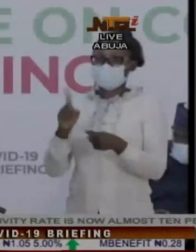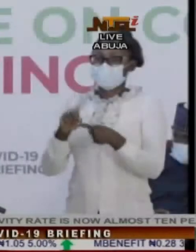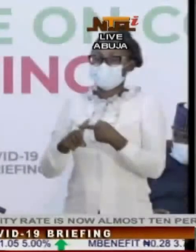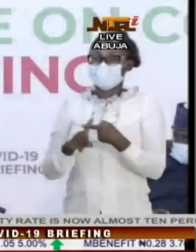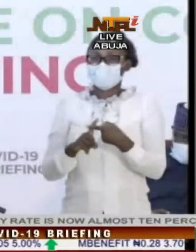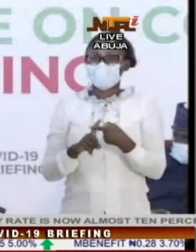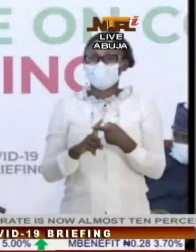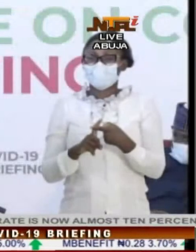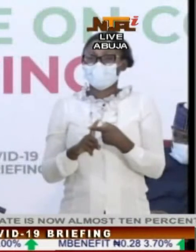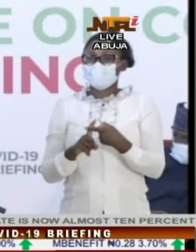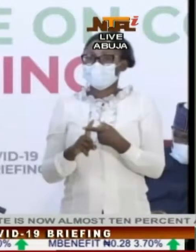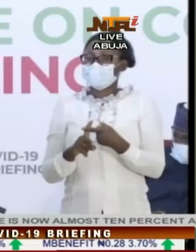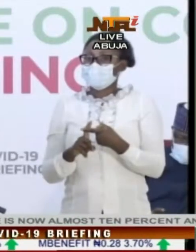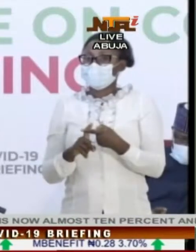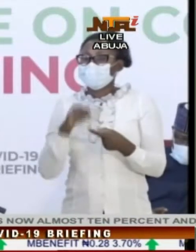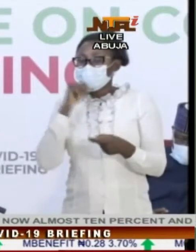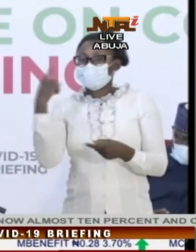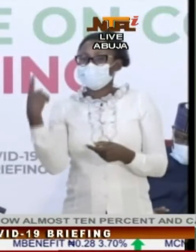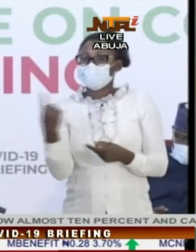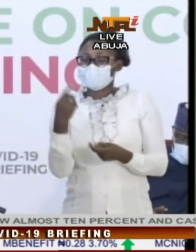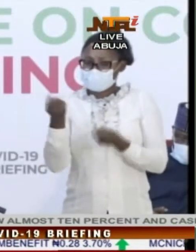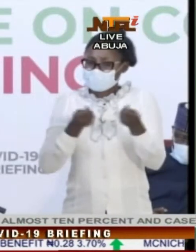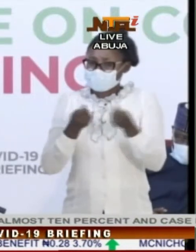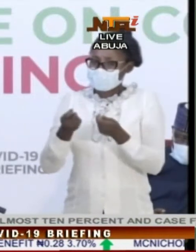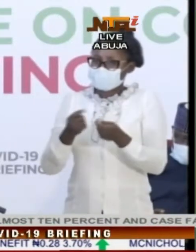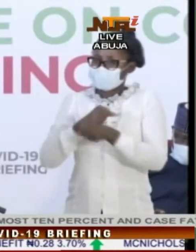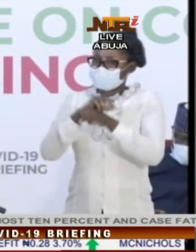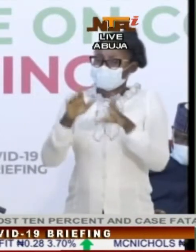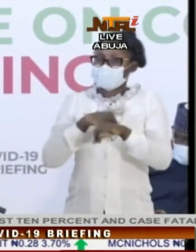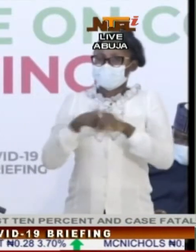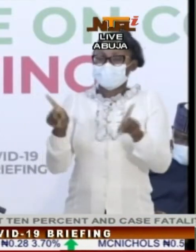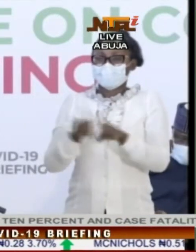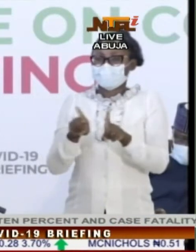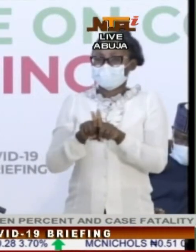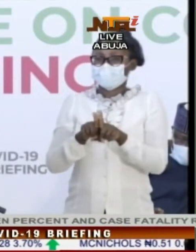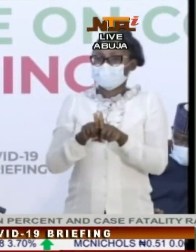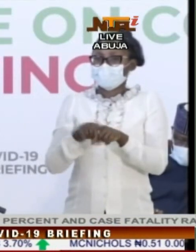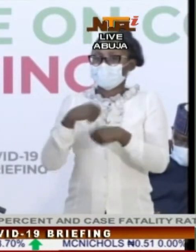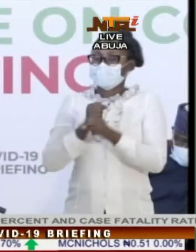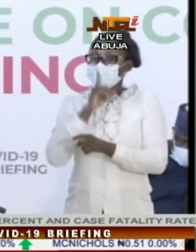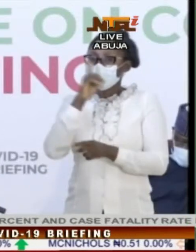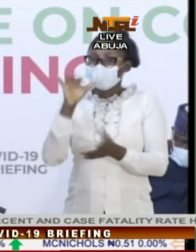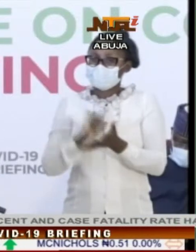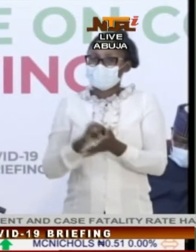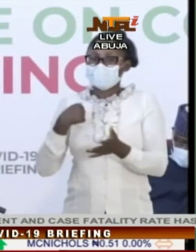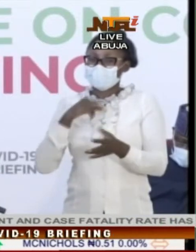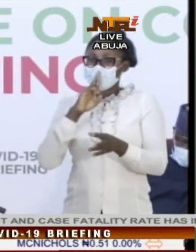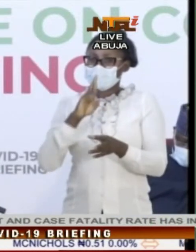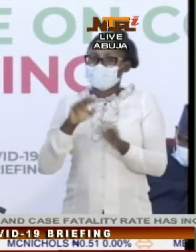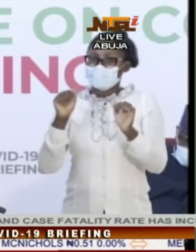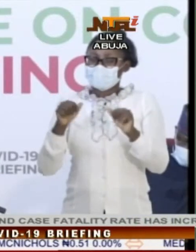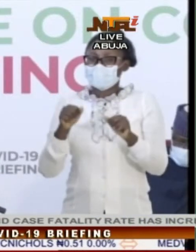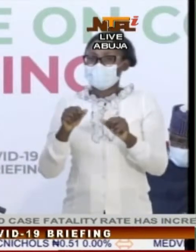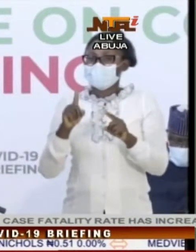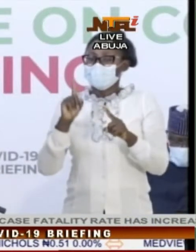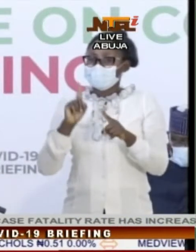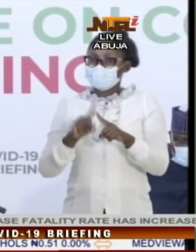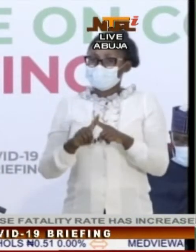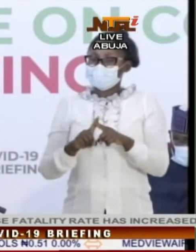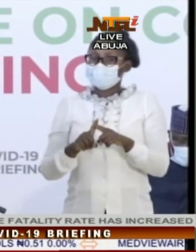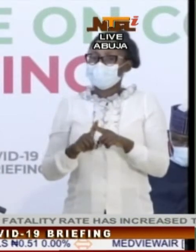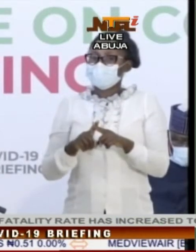not only manage this epidemic, but to also make sure that we are able to keep on top of our health